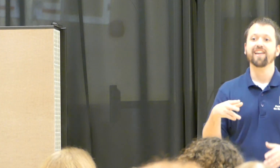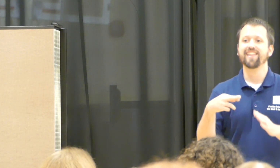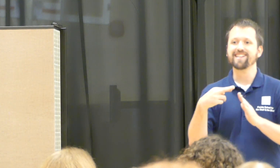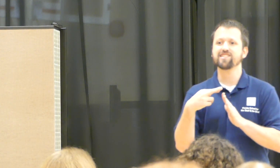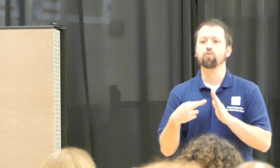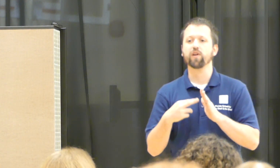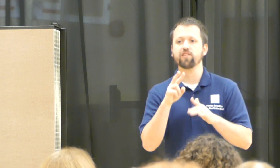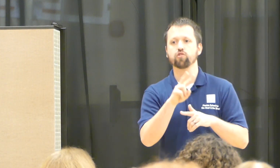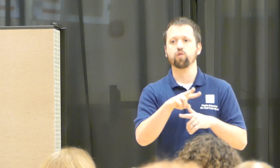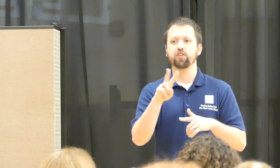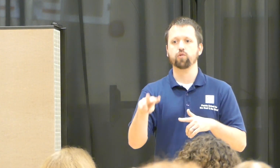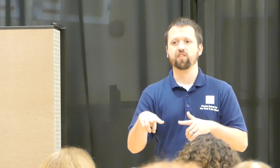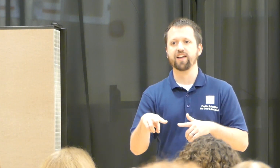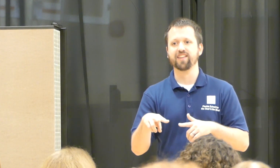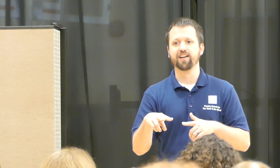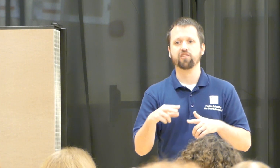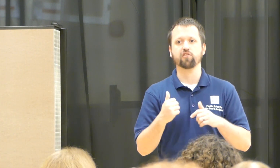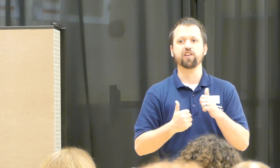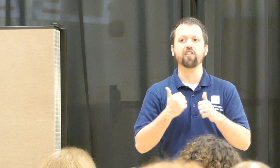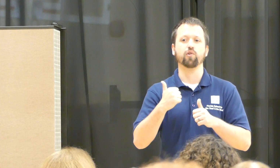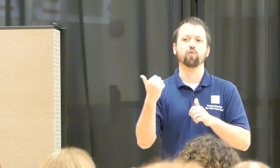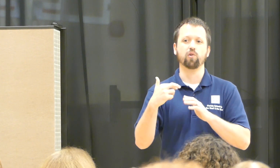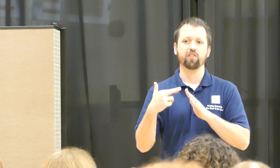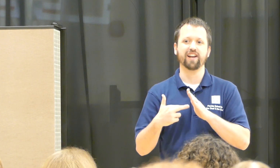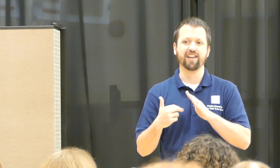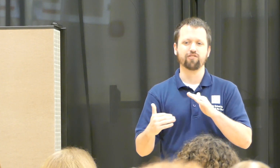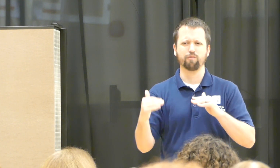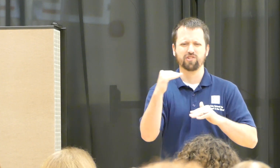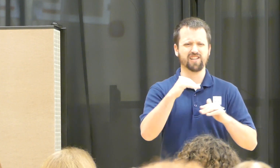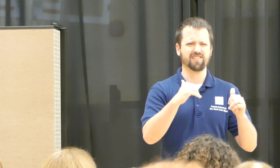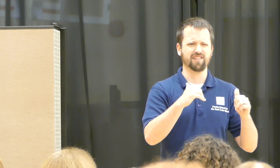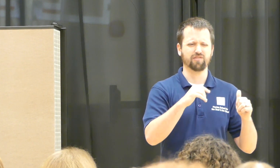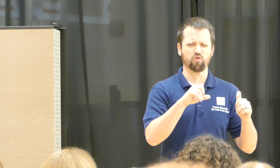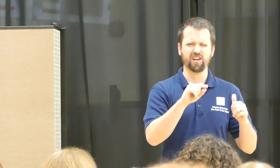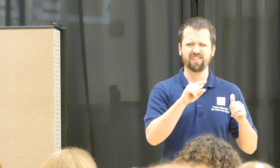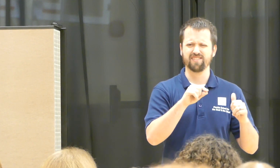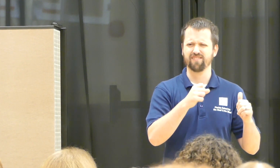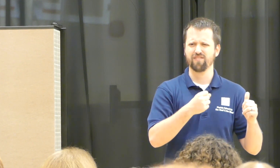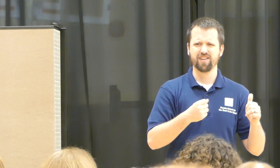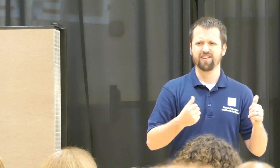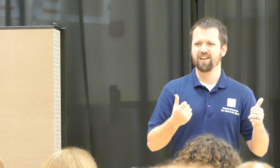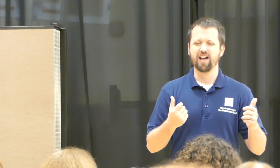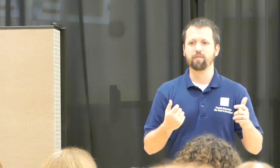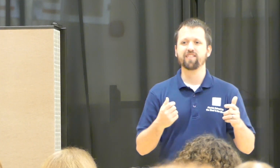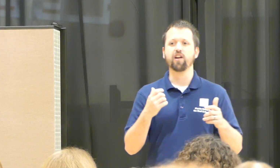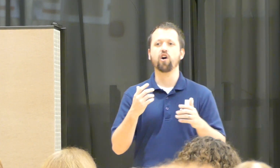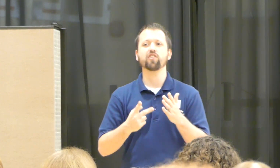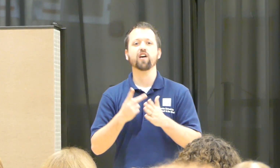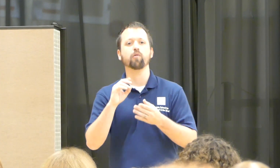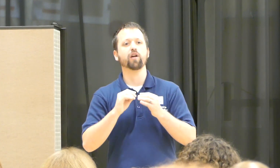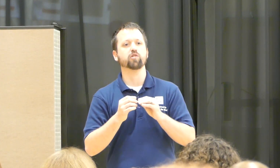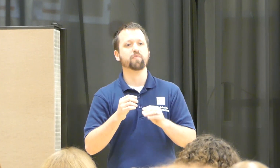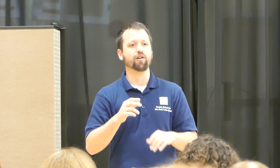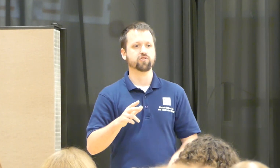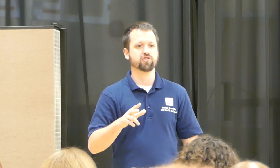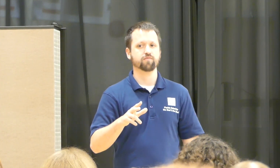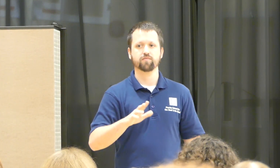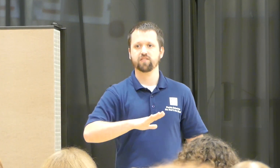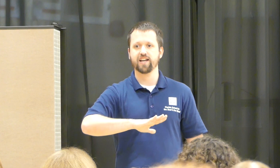That's the reason 22 is like that, because there's another rule that I guess supersedes the 20s. is that all double numbers bounce. That's going to